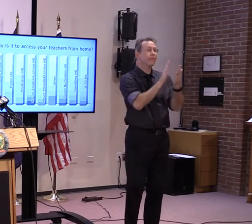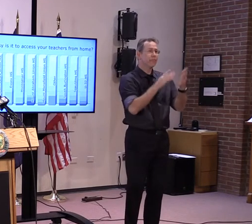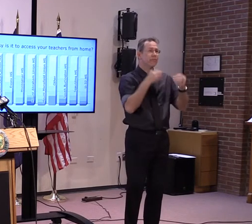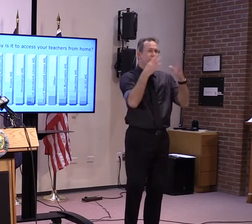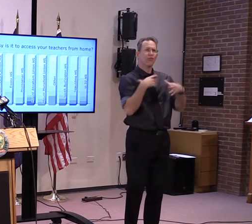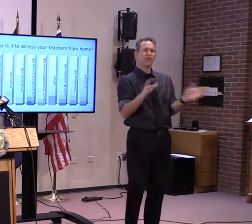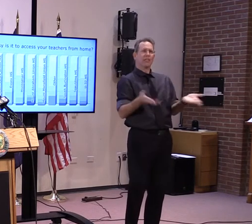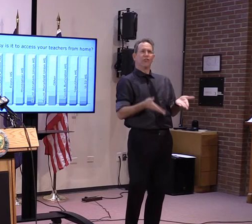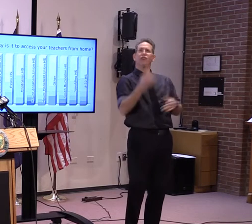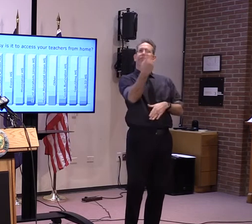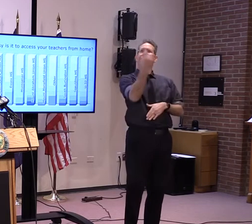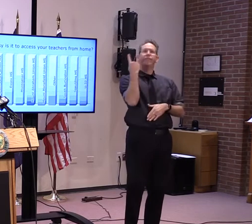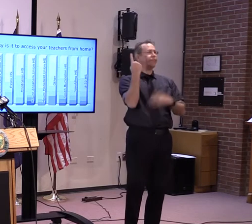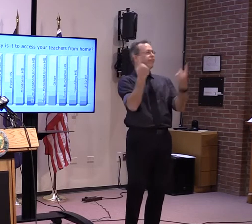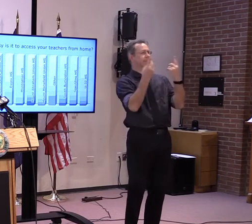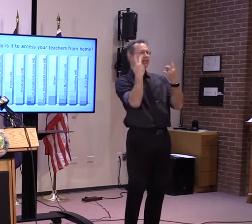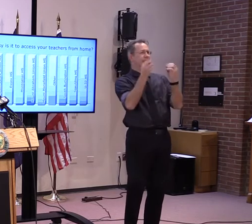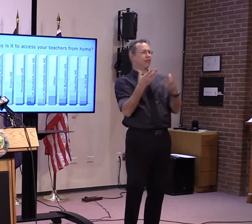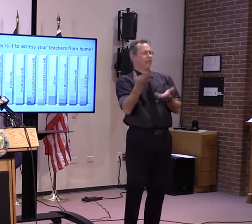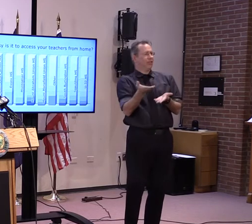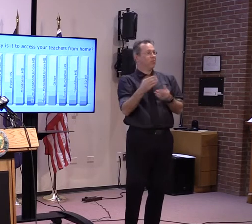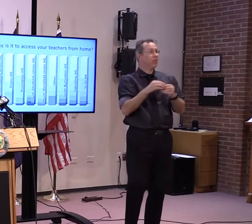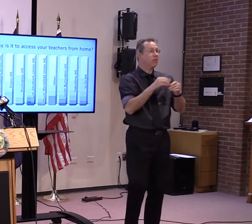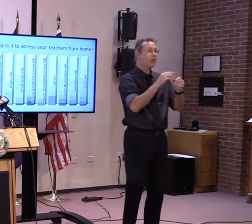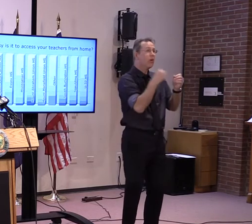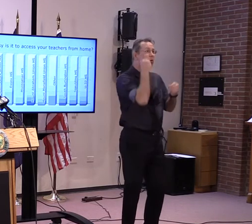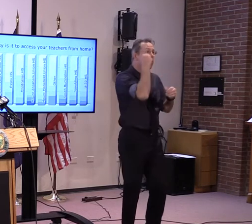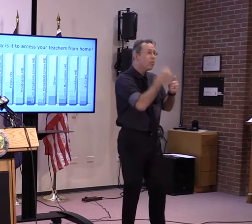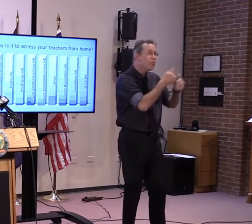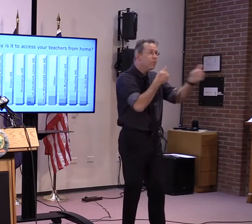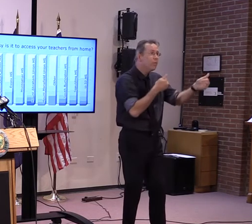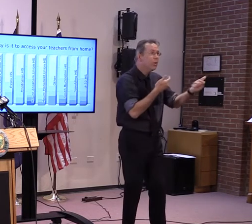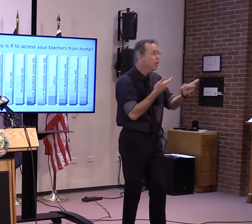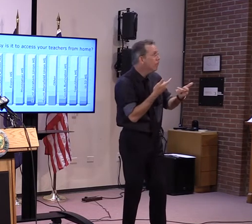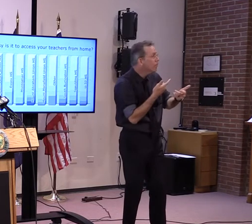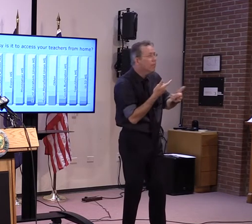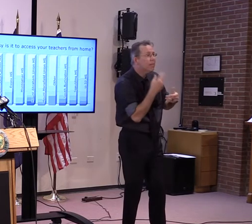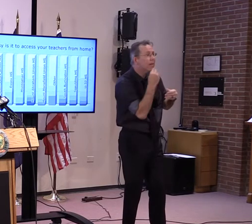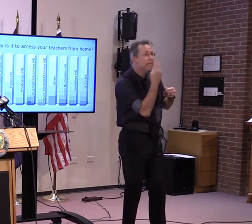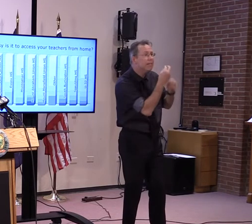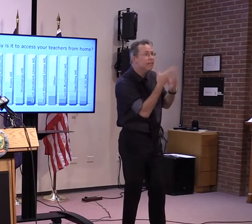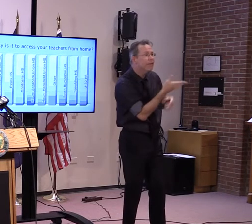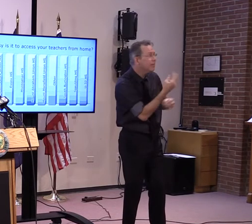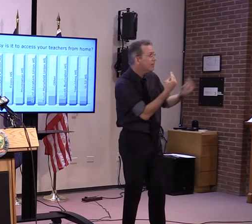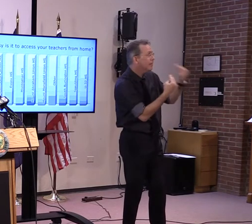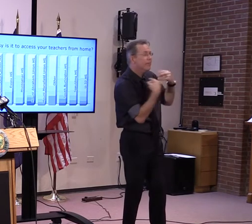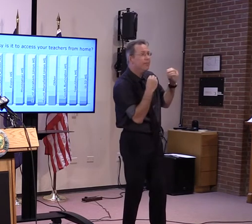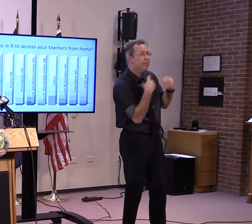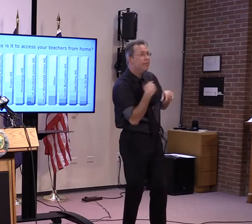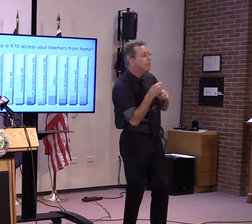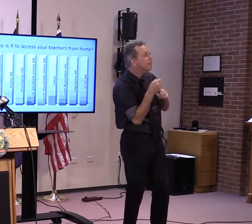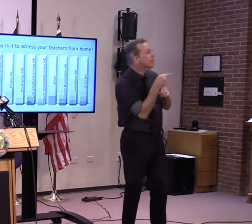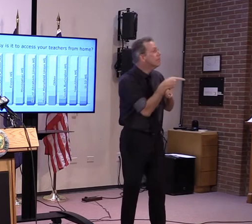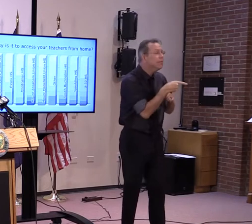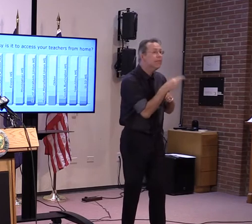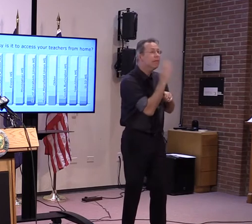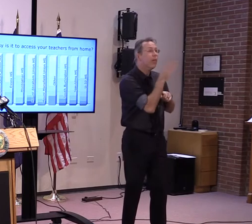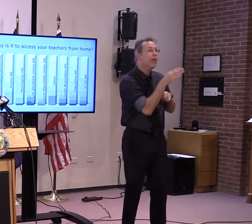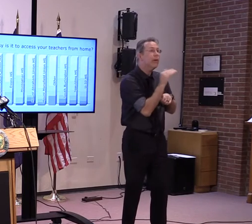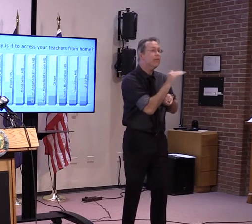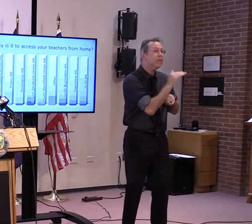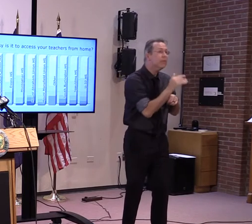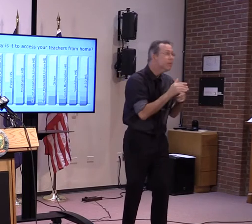nervous that to send in an email and they won't respond, because we have seen that in the past with some teachers, so we choose to just not email